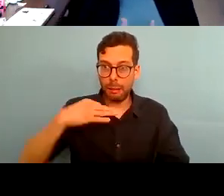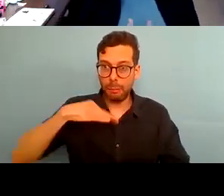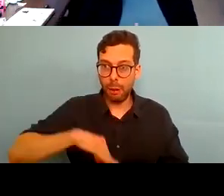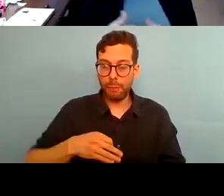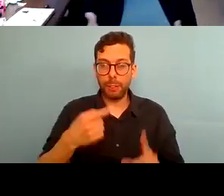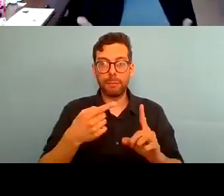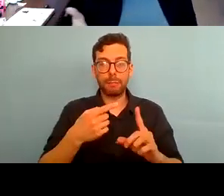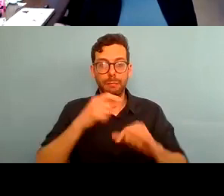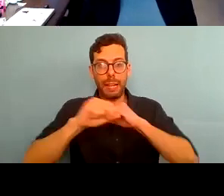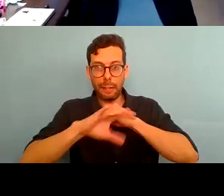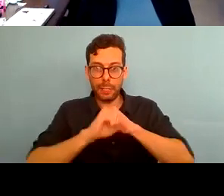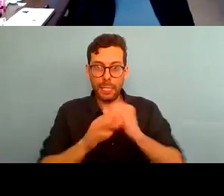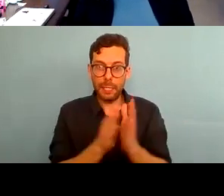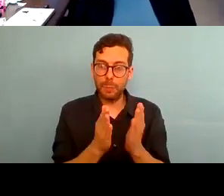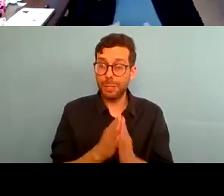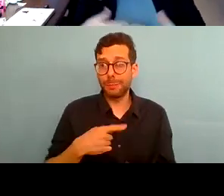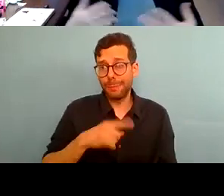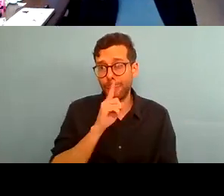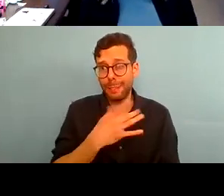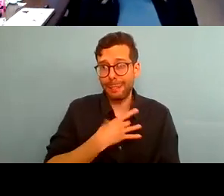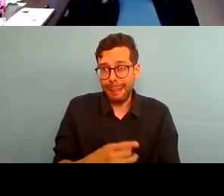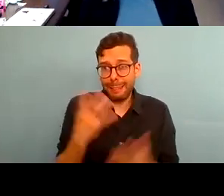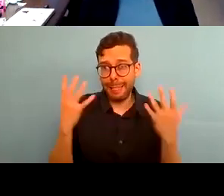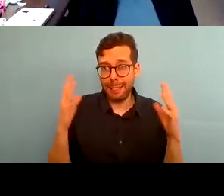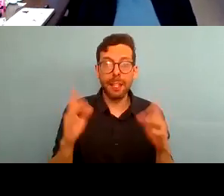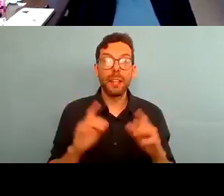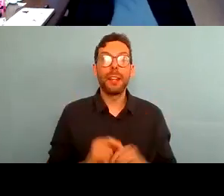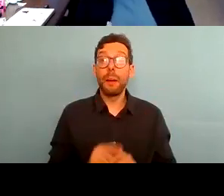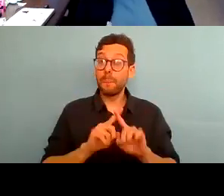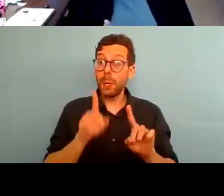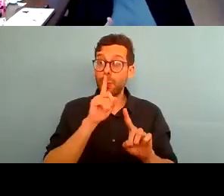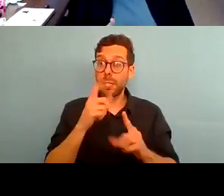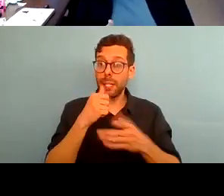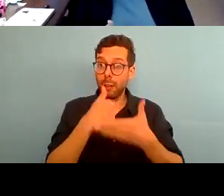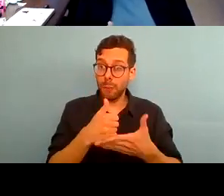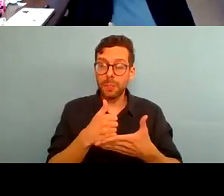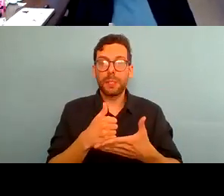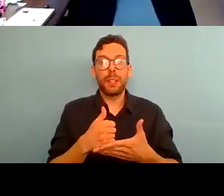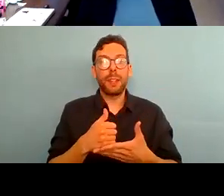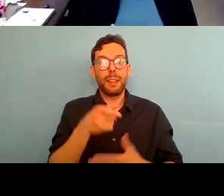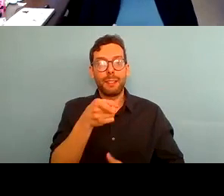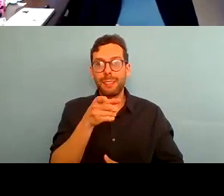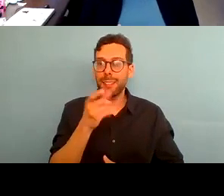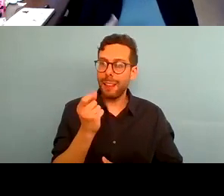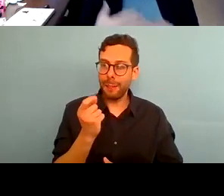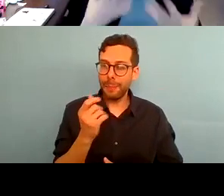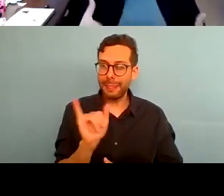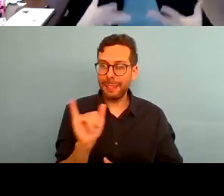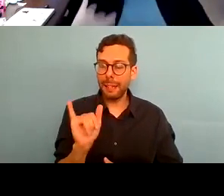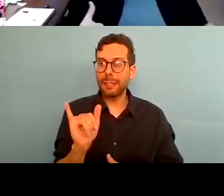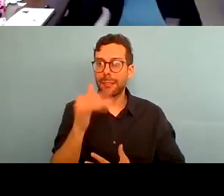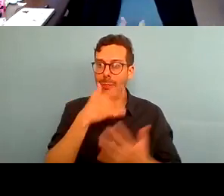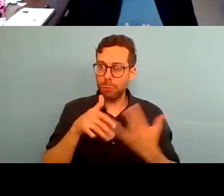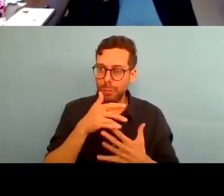this book, but it actually can be pretty helpful because guess what? It's a little bit of a social story for a lot of our kids. Many of our patients,